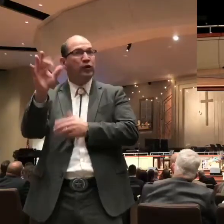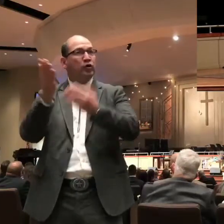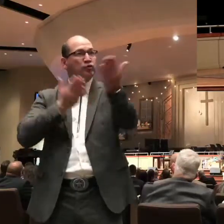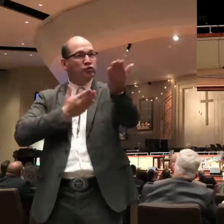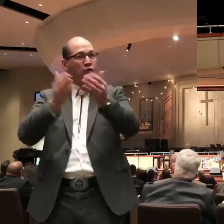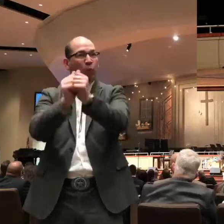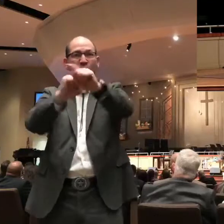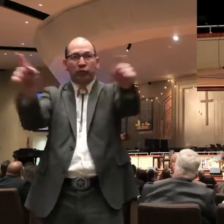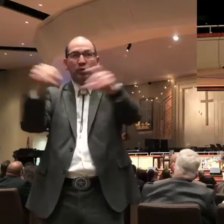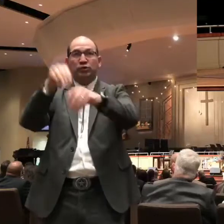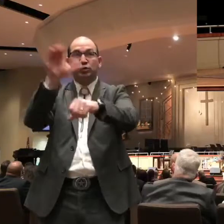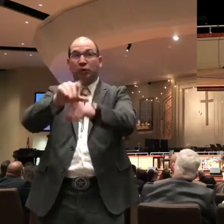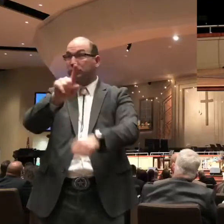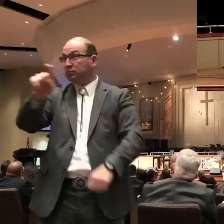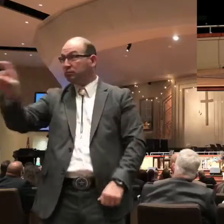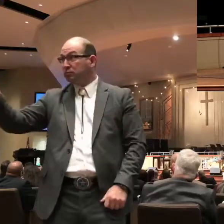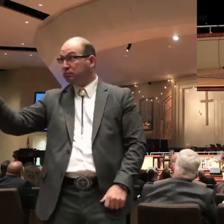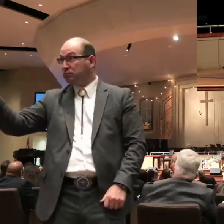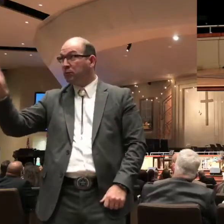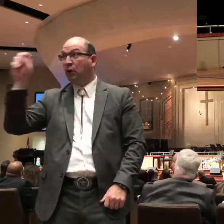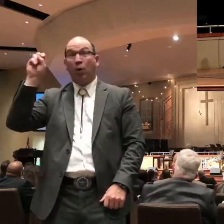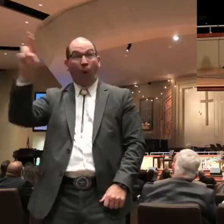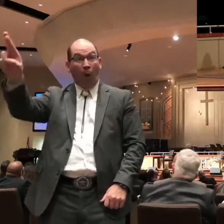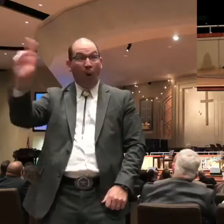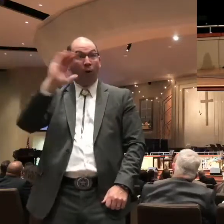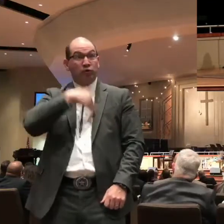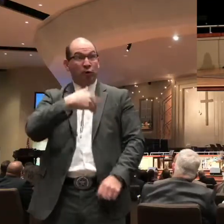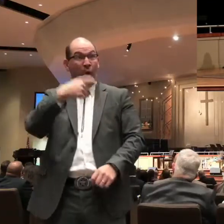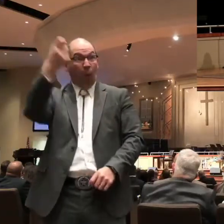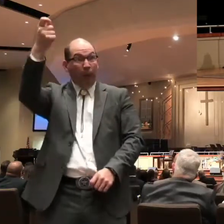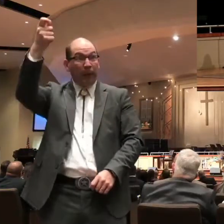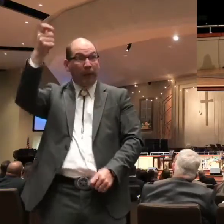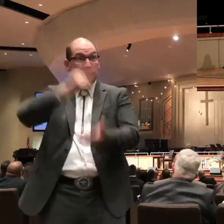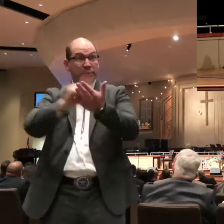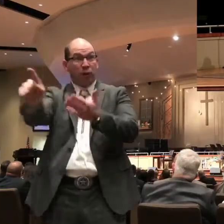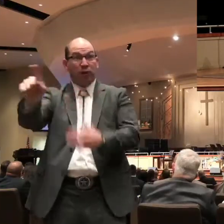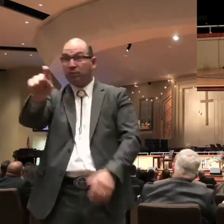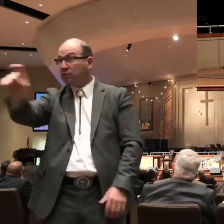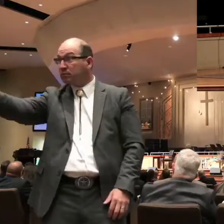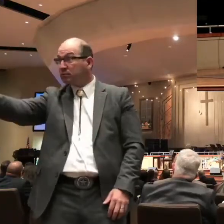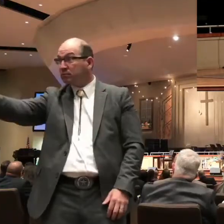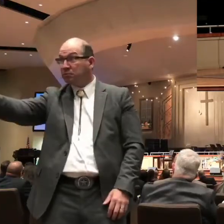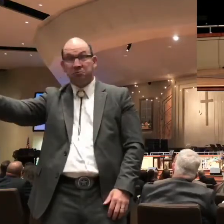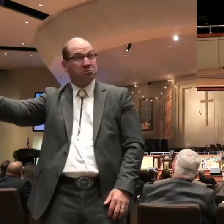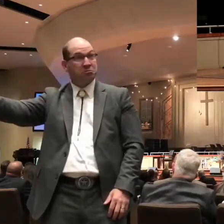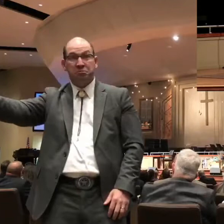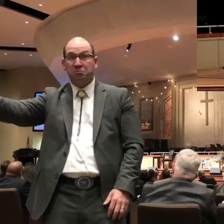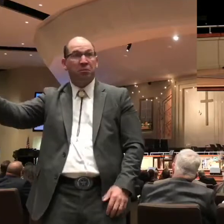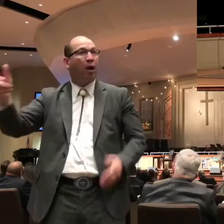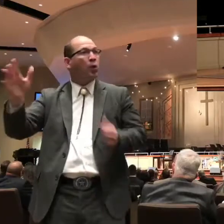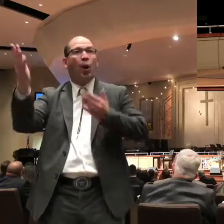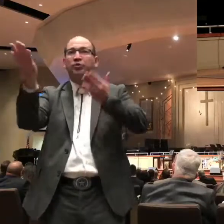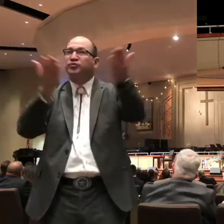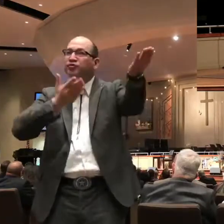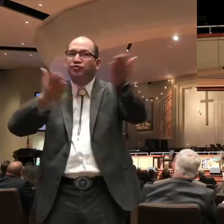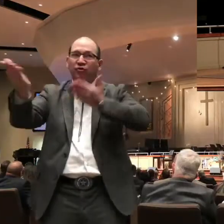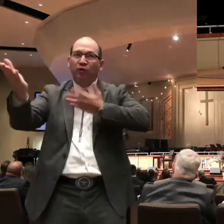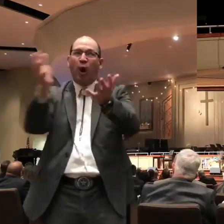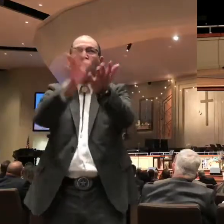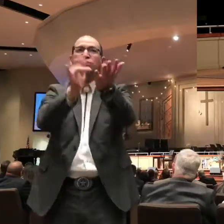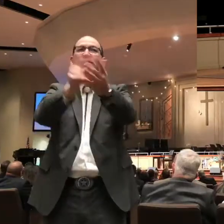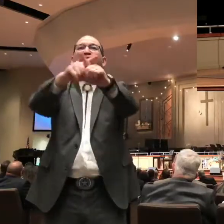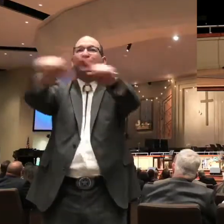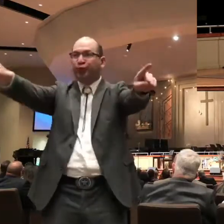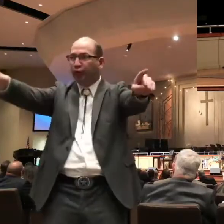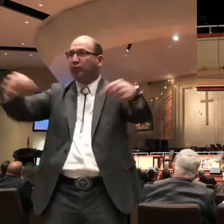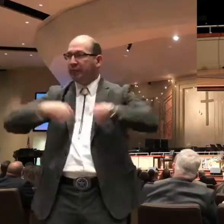you this morning? Or why don't you see if they were maybe out soul winning this week? You see, their intention is not to serve with, only to use.